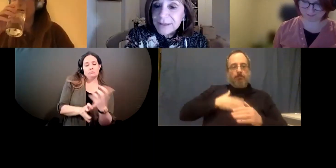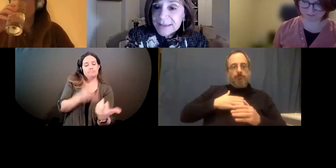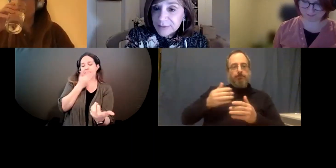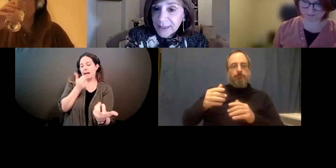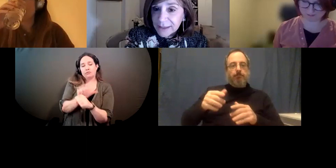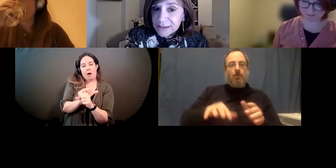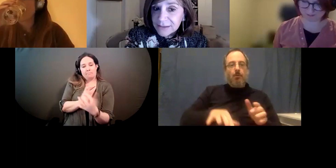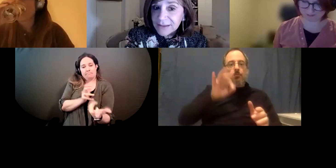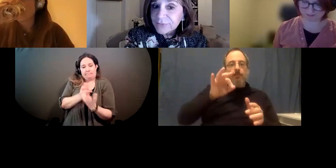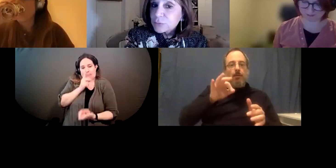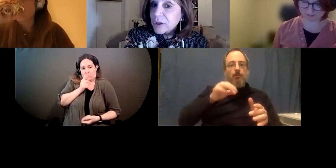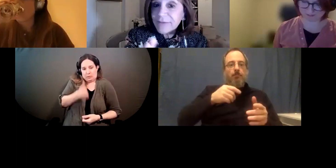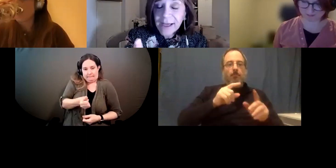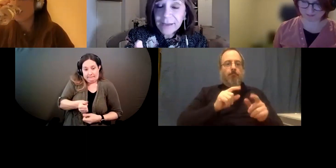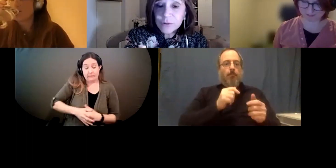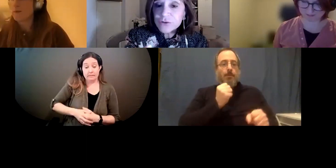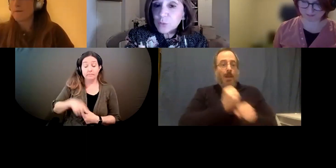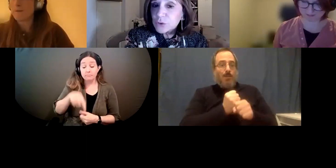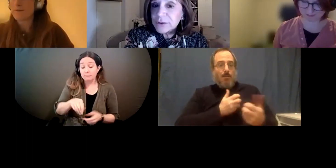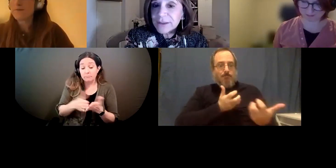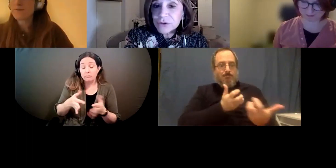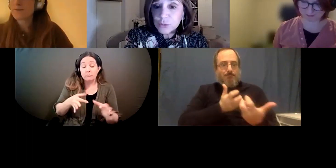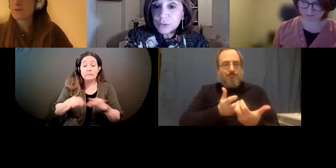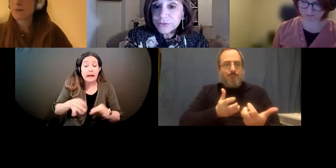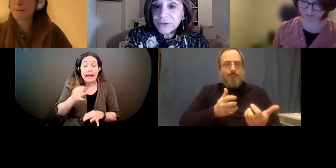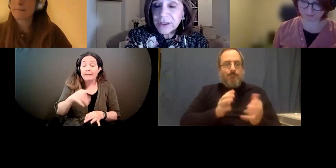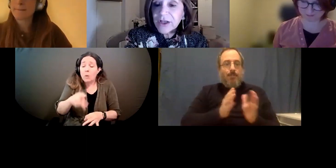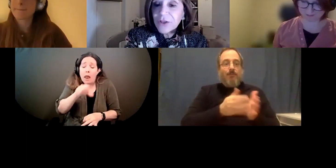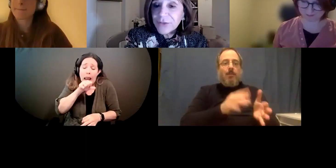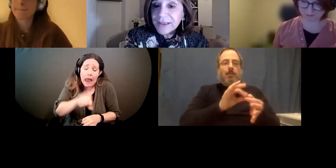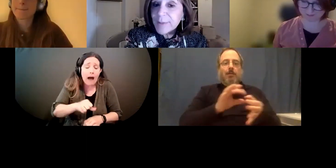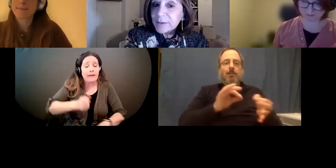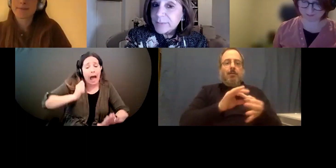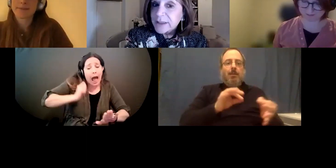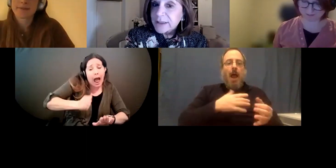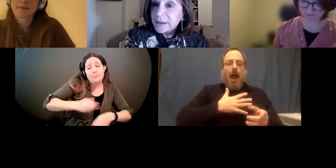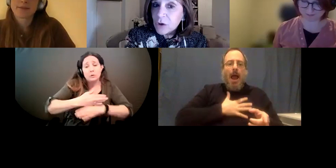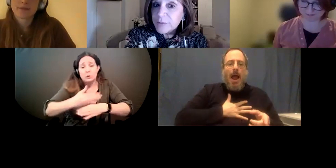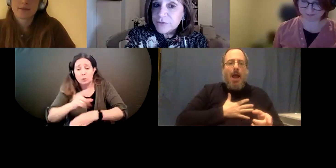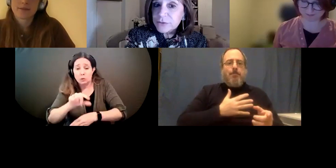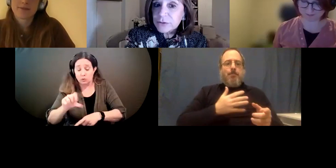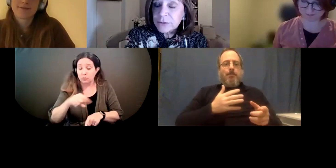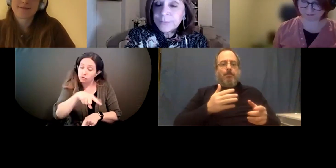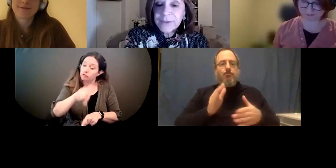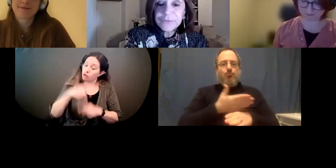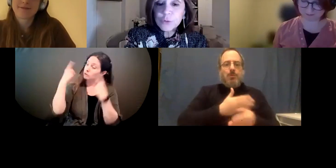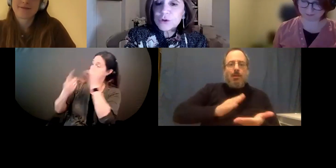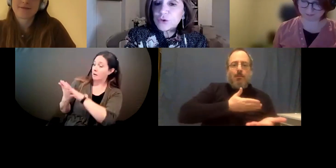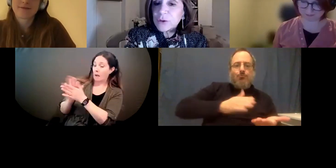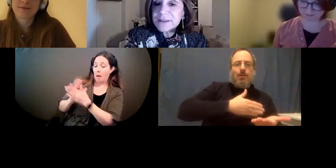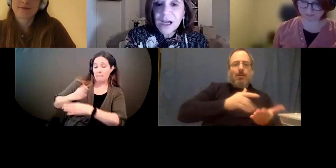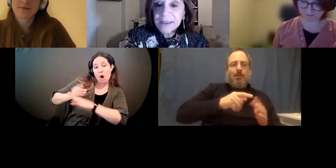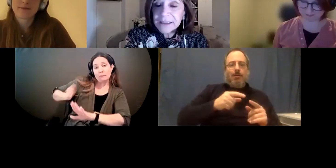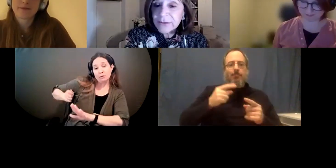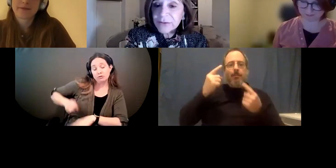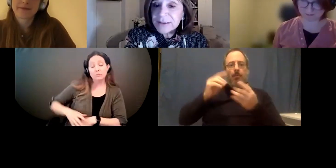book explained that if you love hammers, wood, and tools, think about being a carpenter. If you